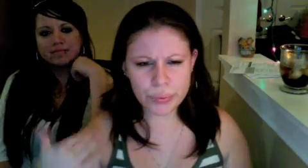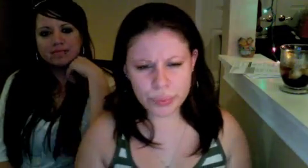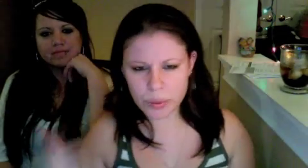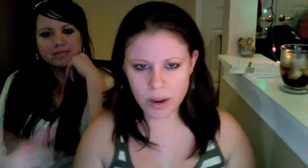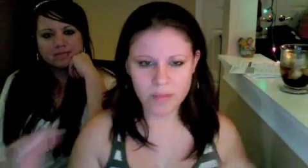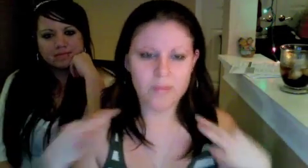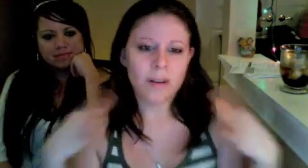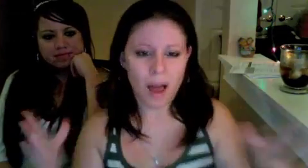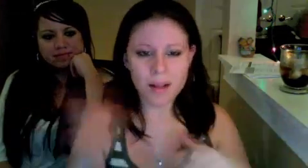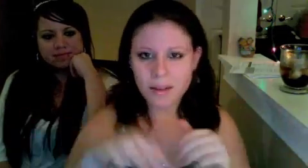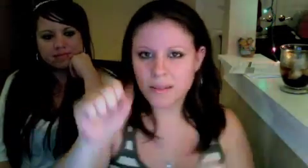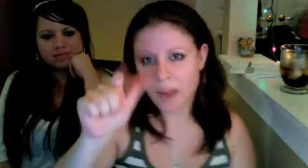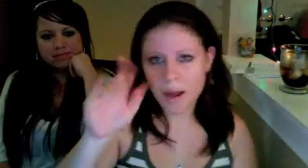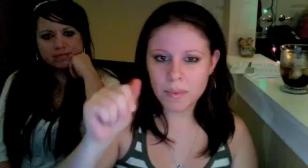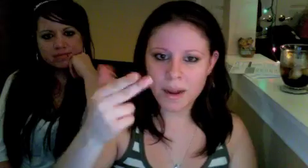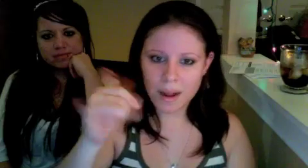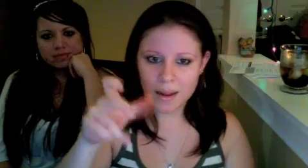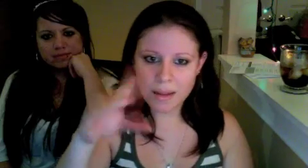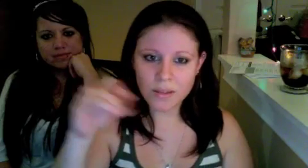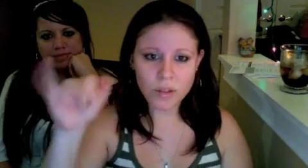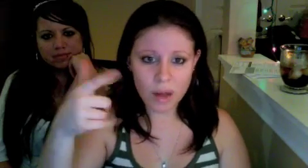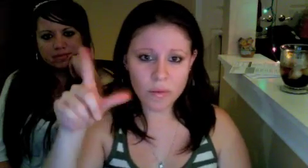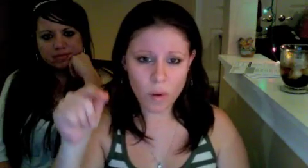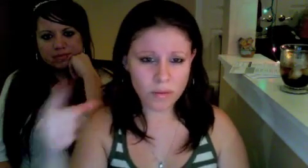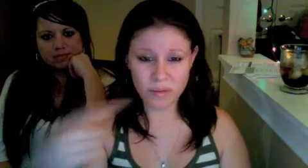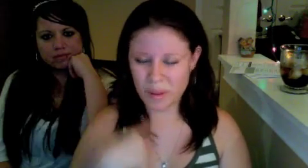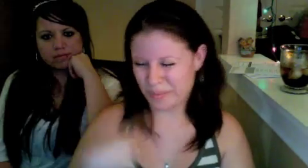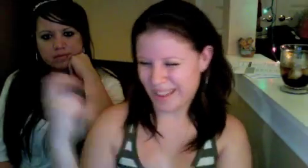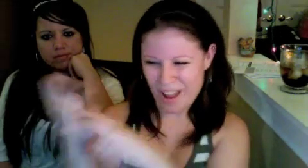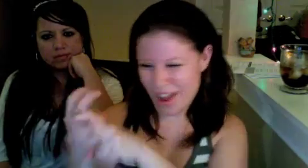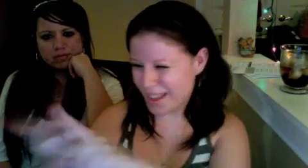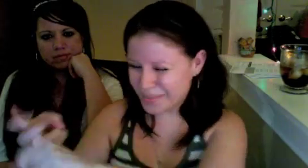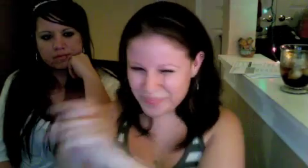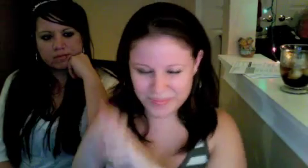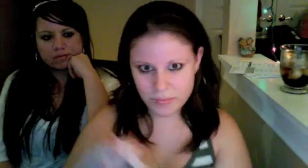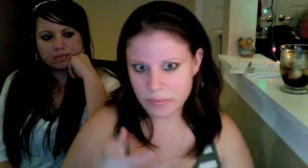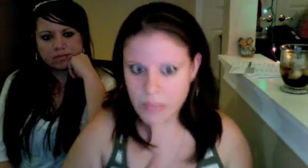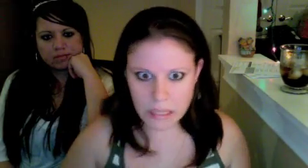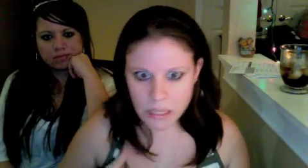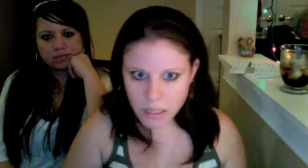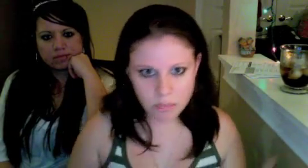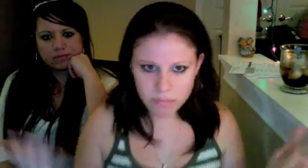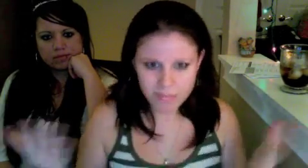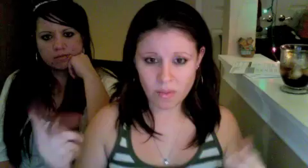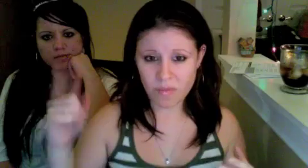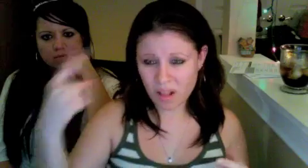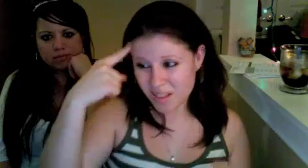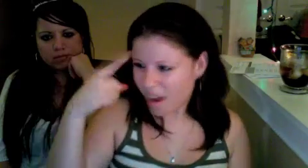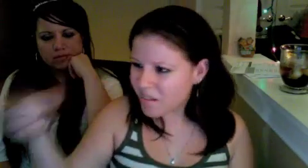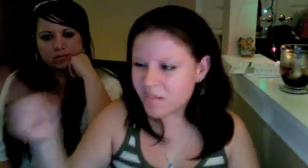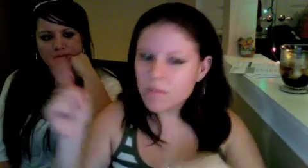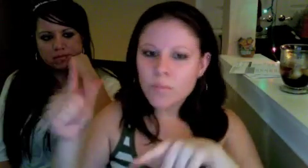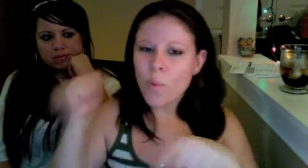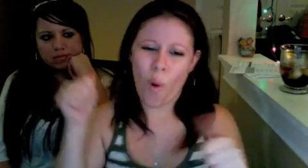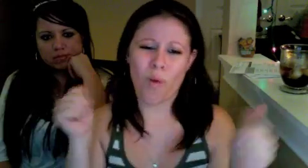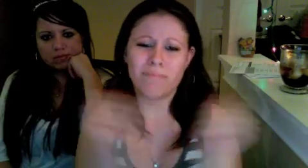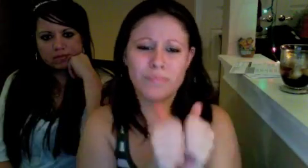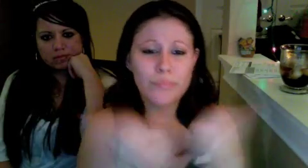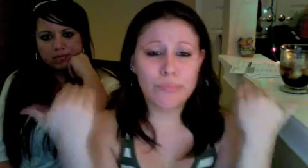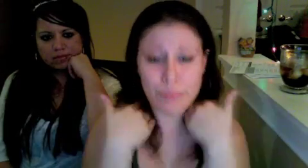Selma Hayek or Jennifer Lopez. Everyone told me kicking it to her was hopeless. At first I just thought she didn't mess with broke